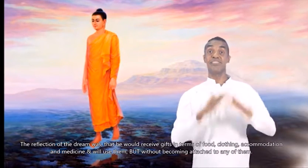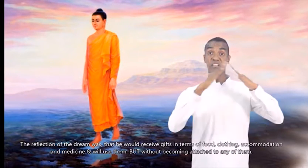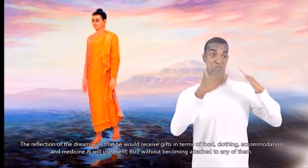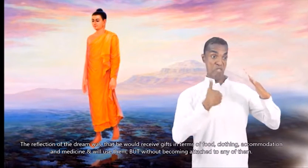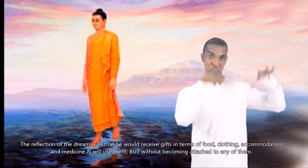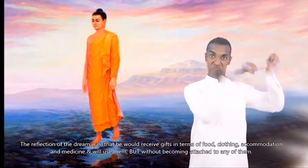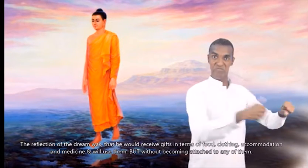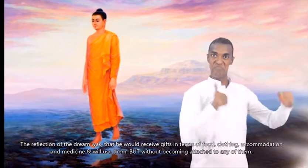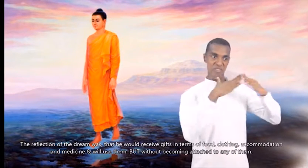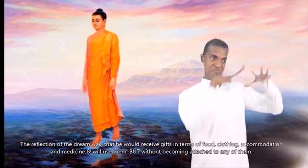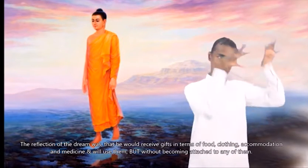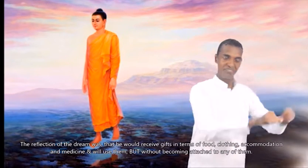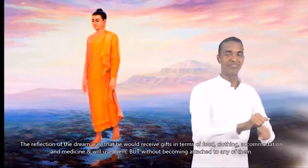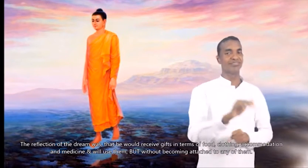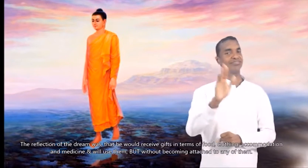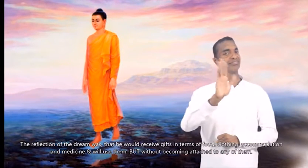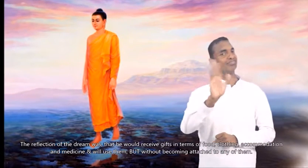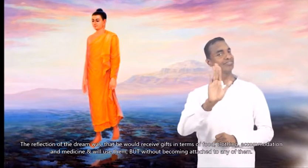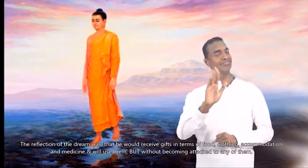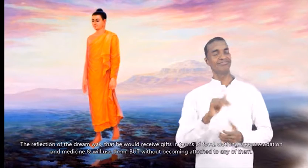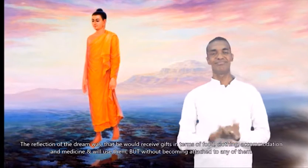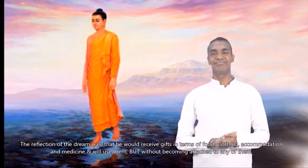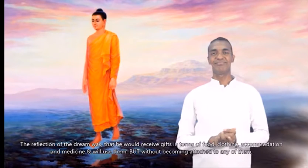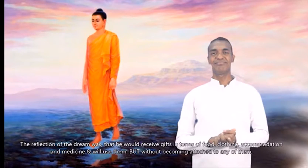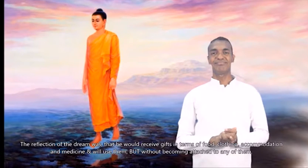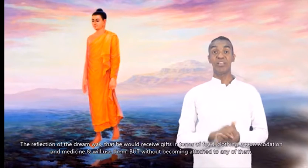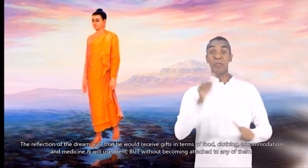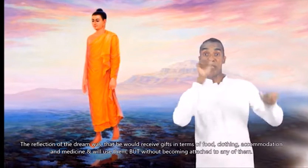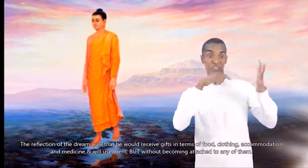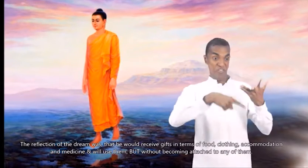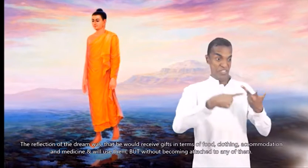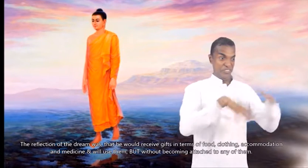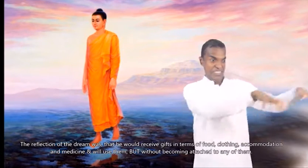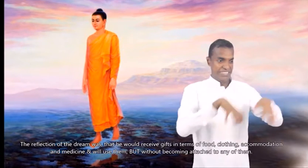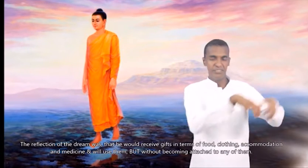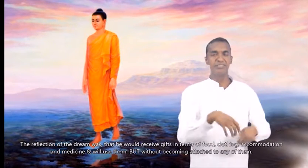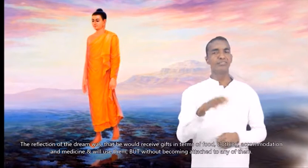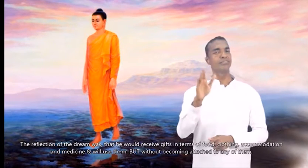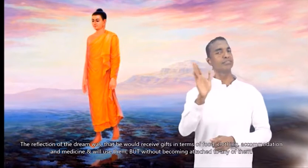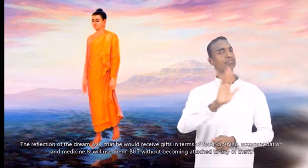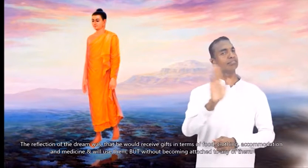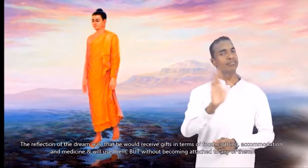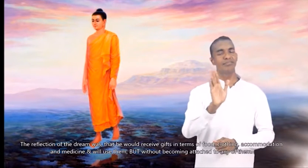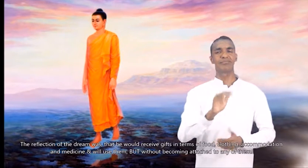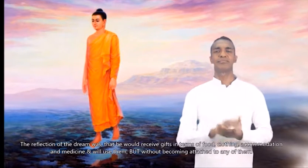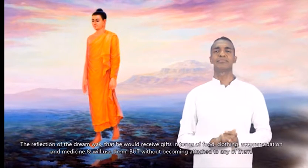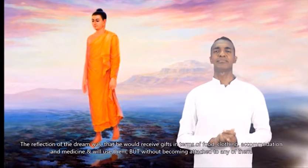of food, clothing, accommodation, and medicine, and will use them, but without